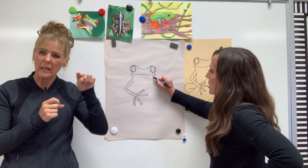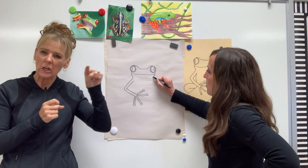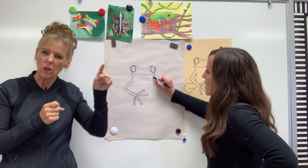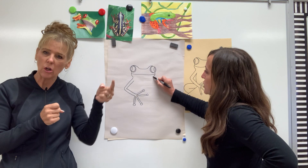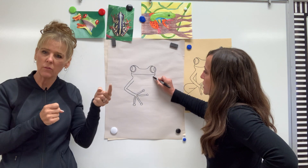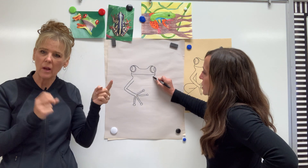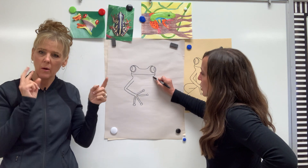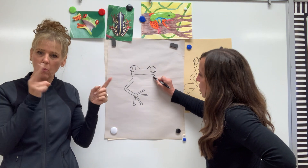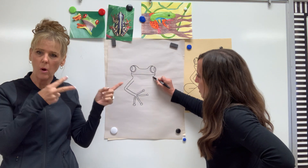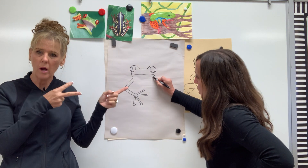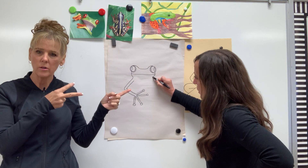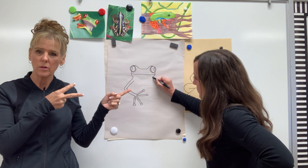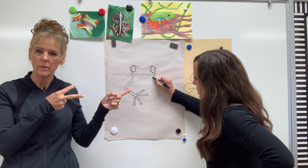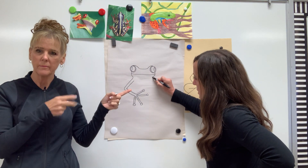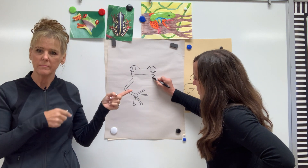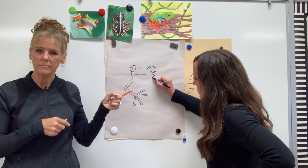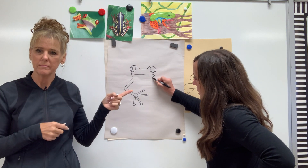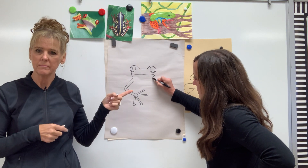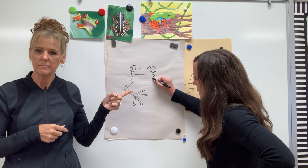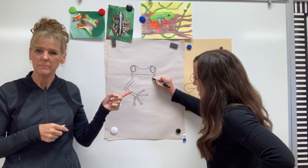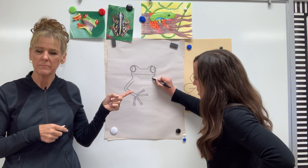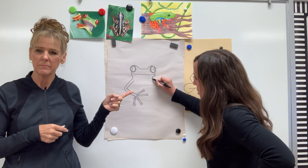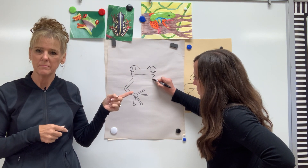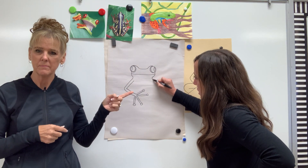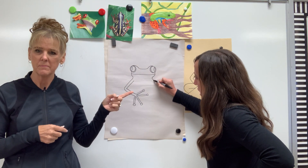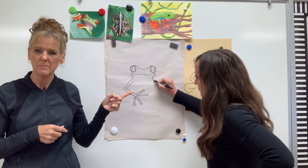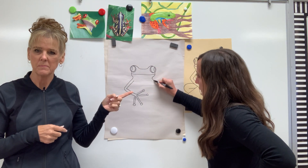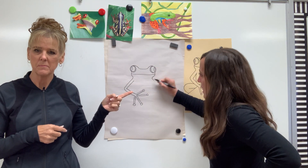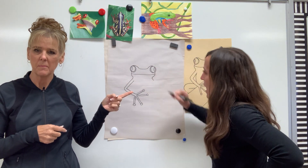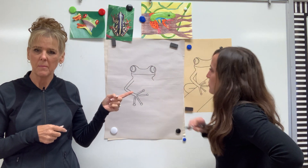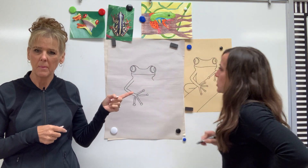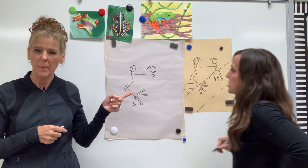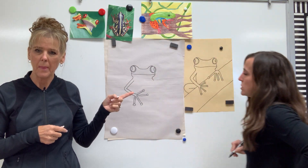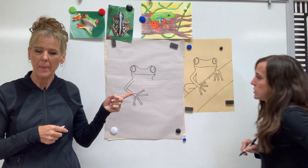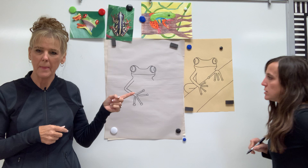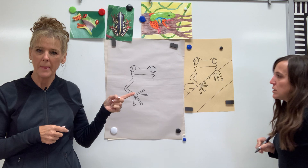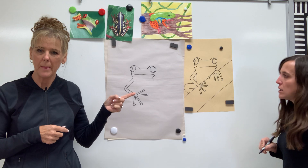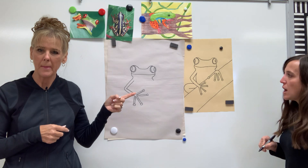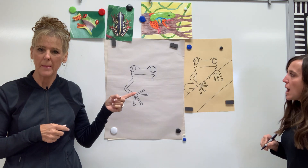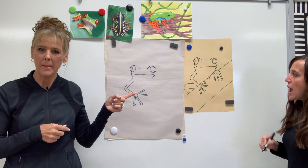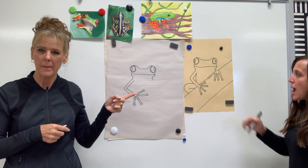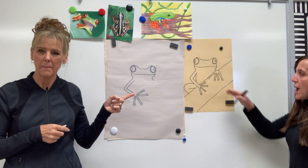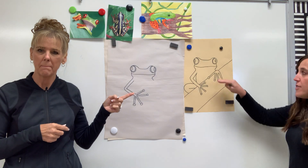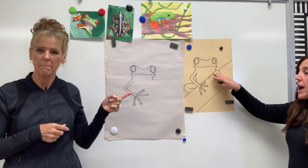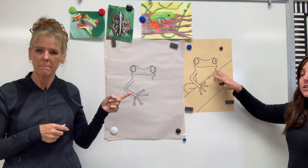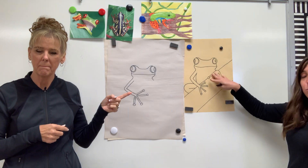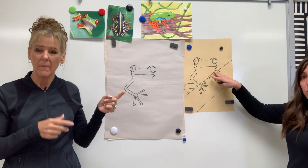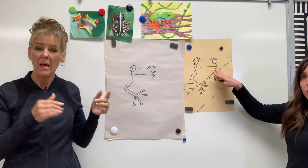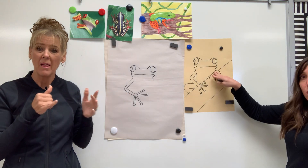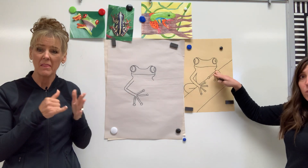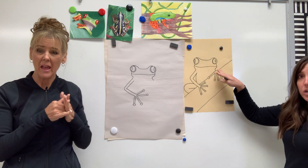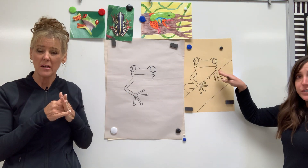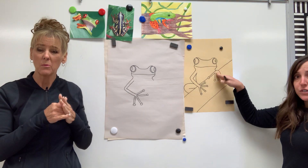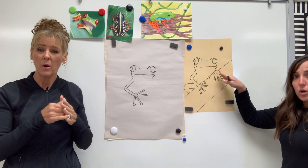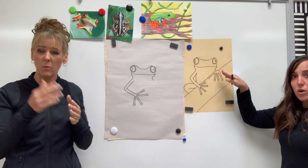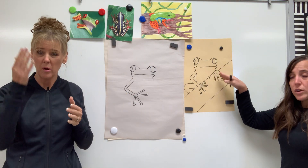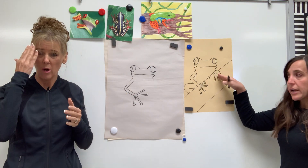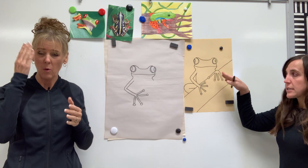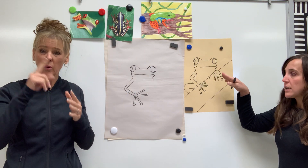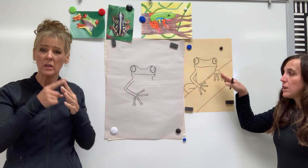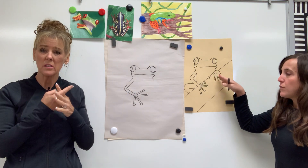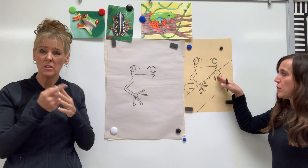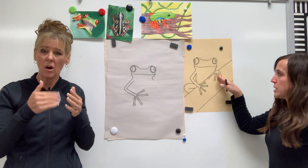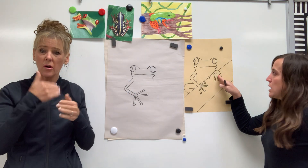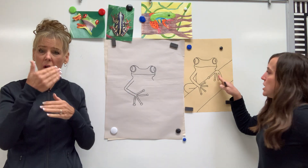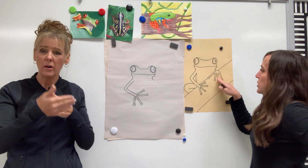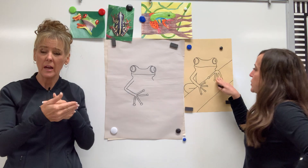comes down. Now watch, it's gonna curve just a little bit down and out. And that is where we know we're gonna start our